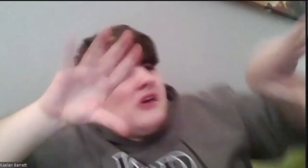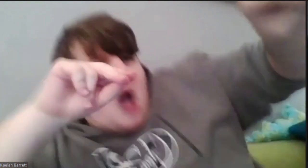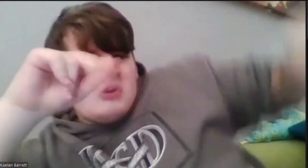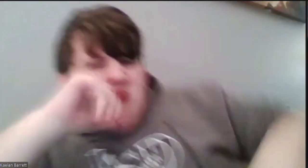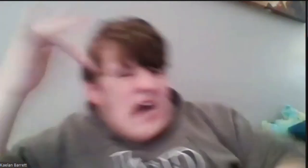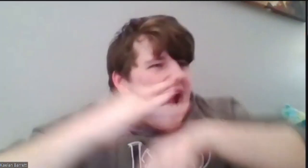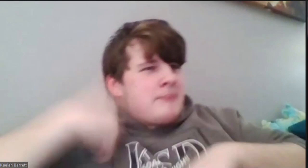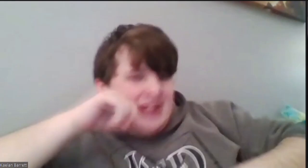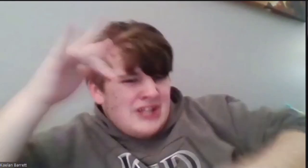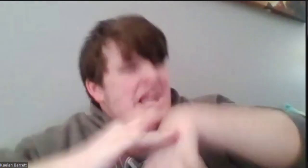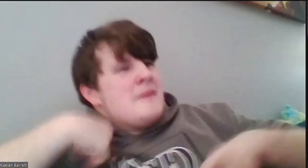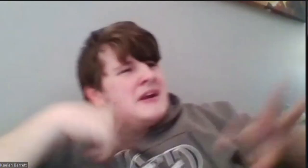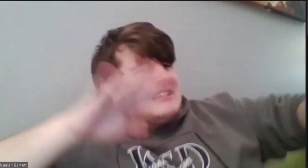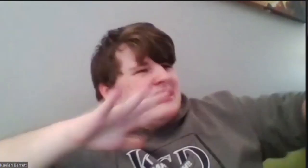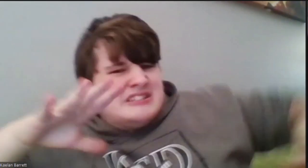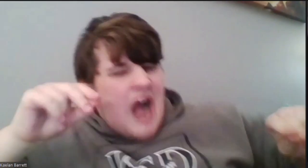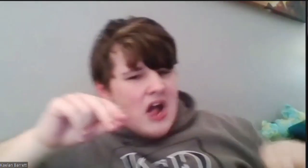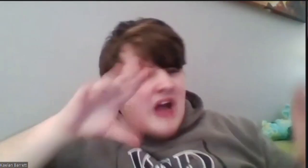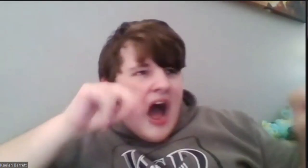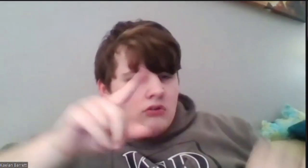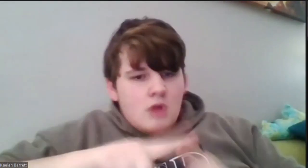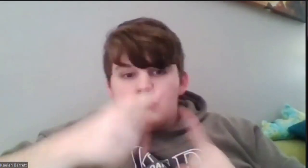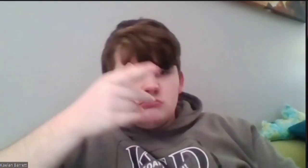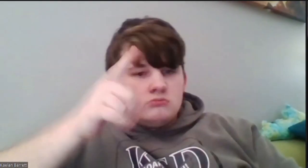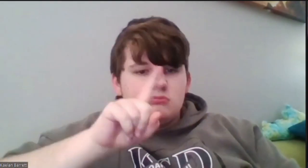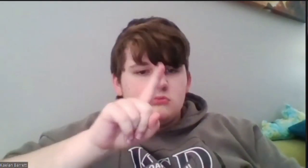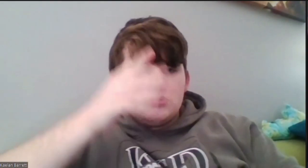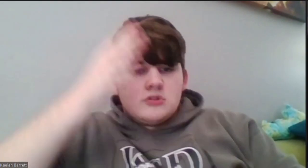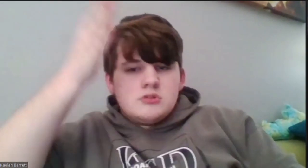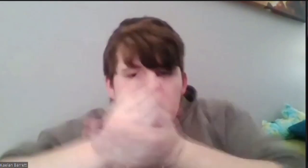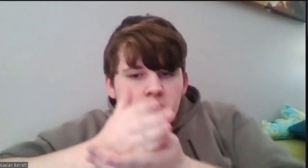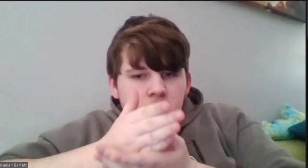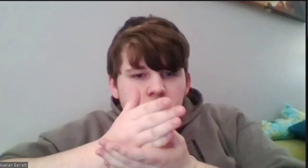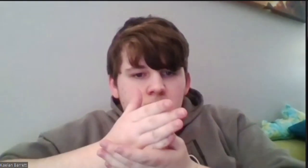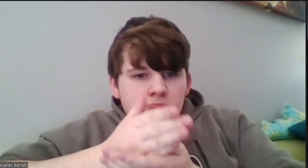really slowly. You just see his hands, but they look like claws. Scrooge is yelling, "Don't touch me! Don't touch me! Don't touch me!"